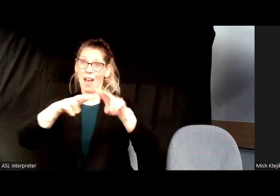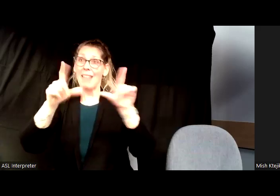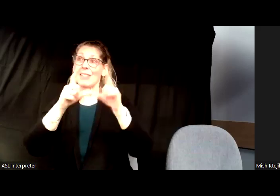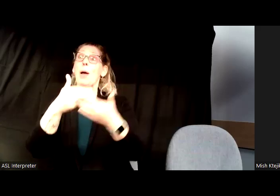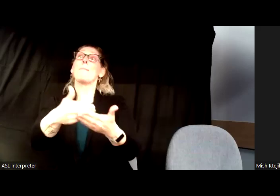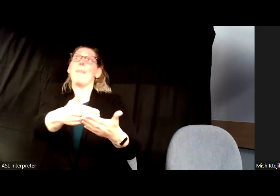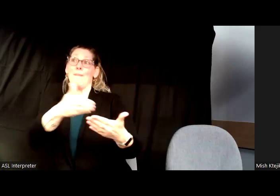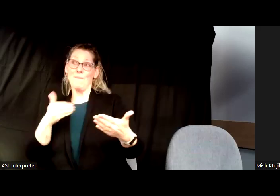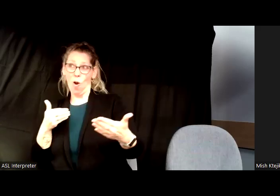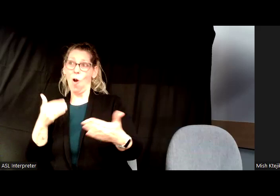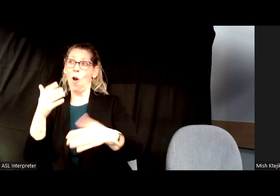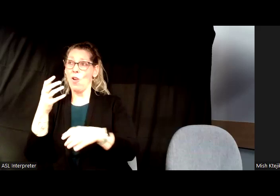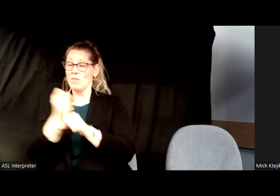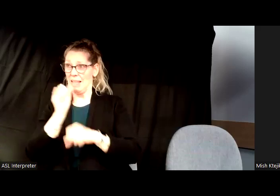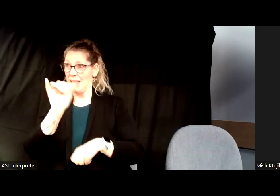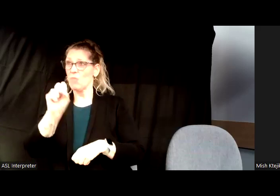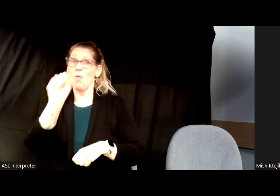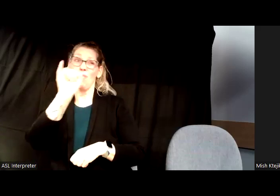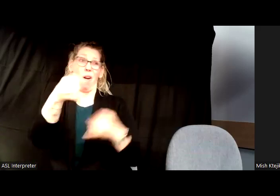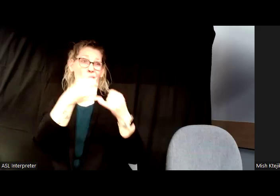for you to